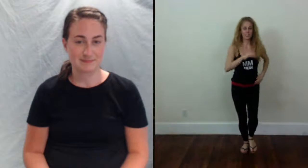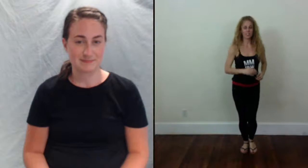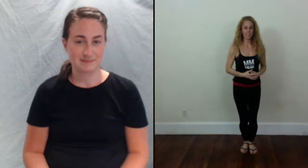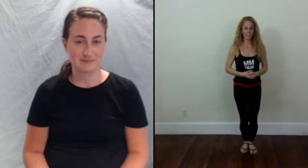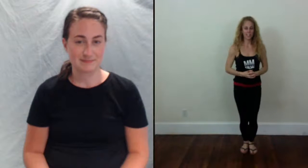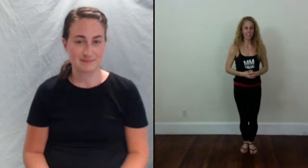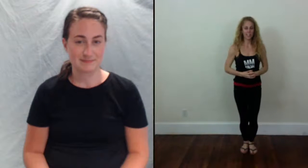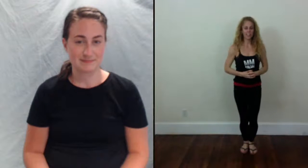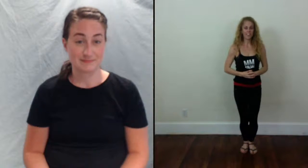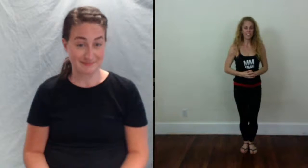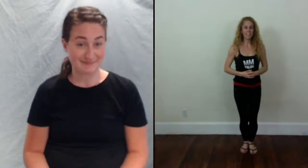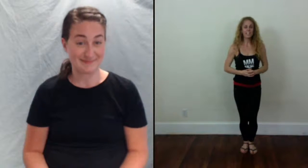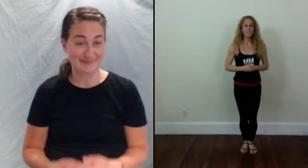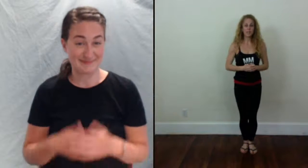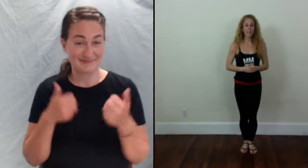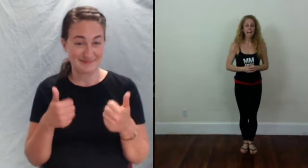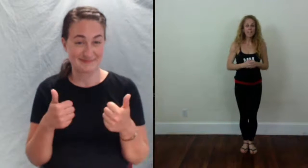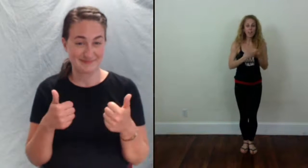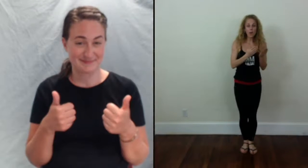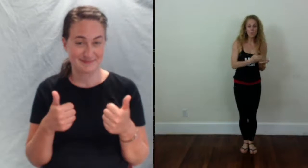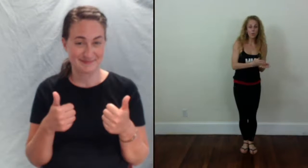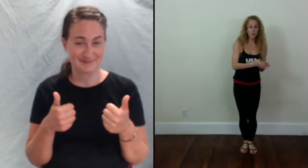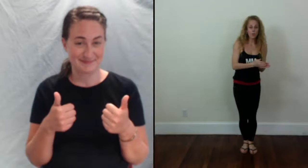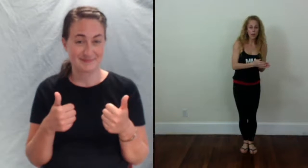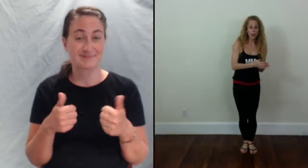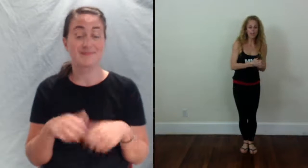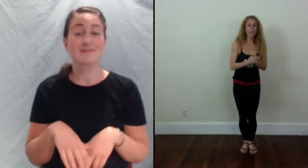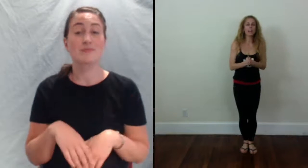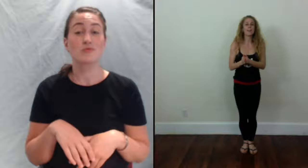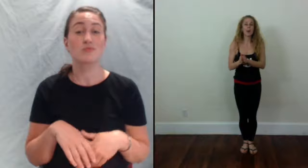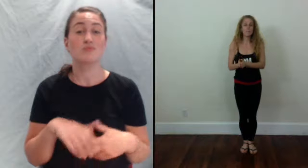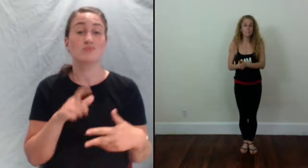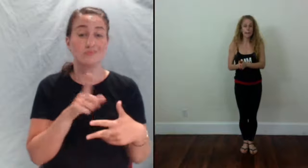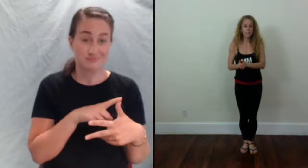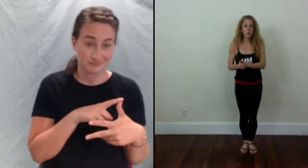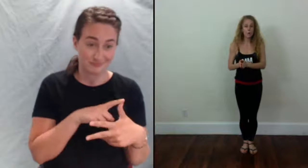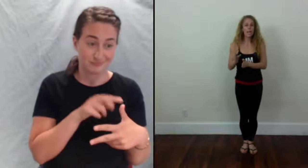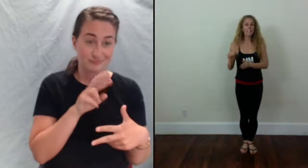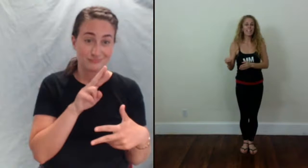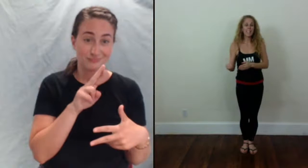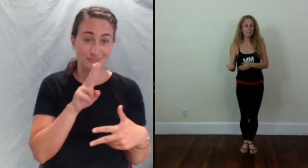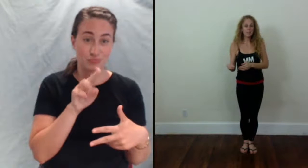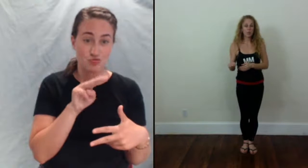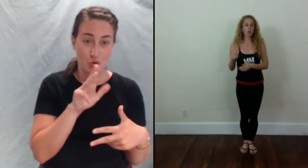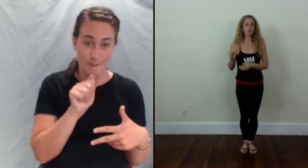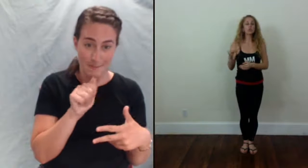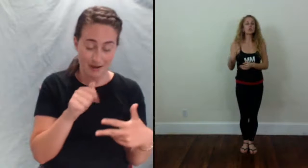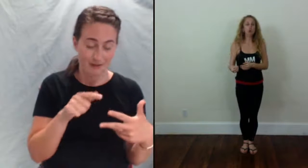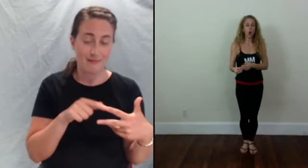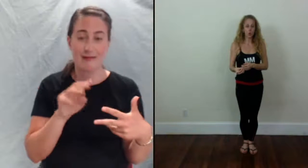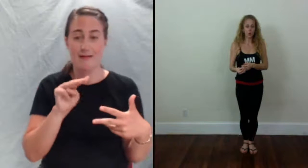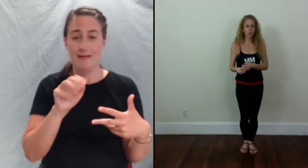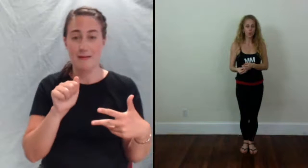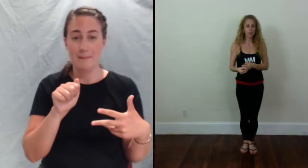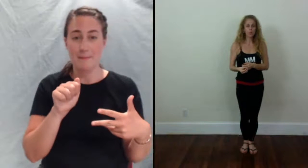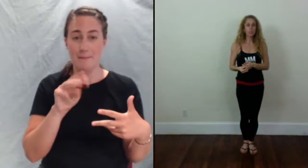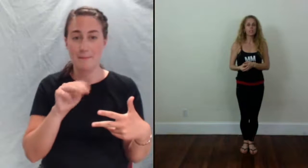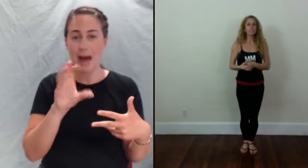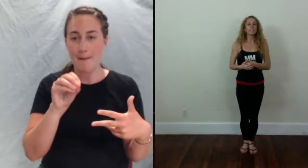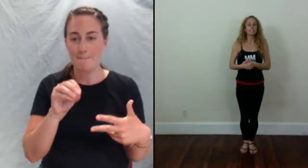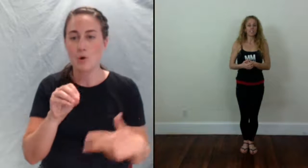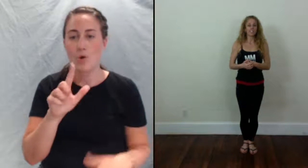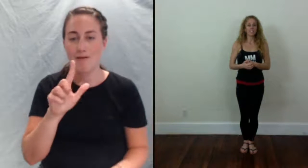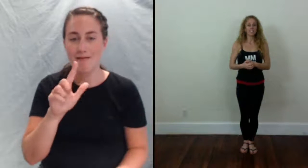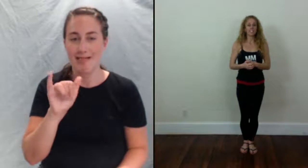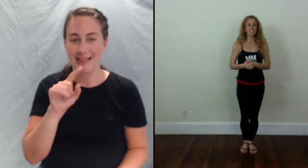touch. All right? So we have our rumba, and we have our mambo lento, or slow.